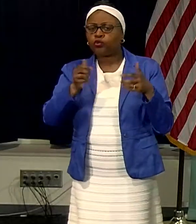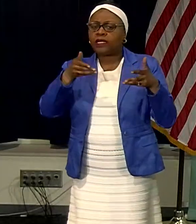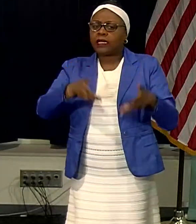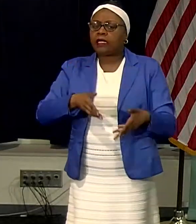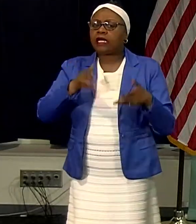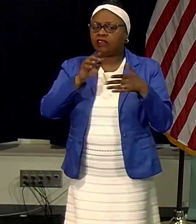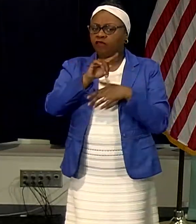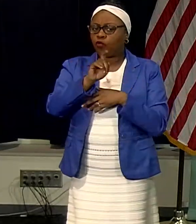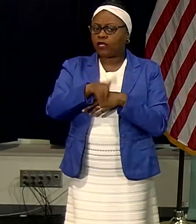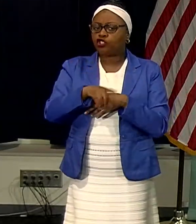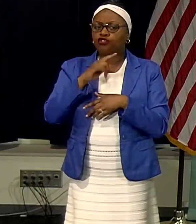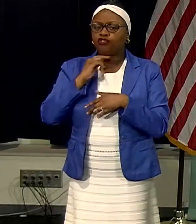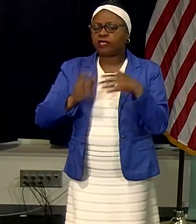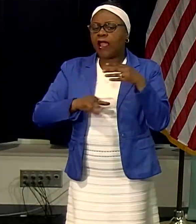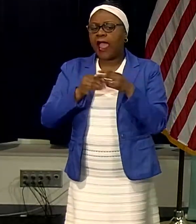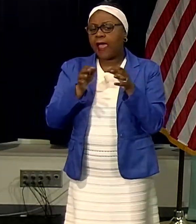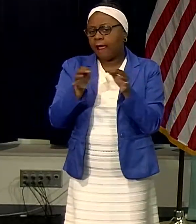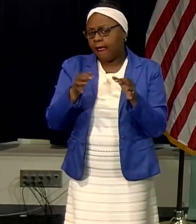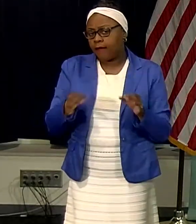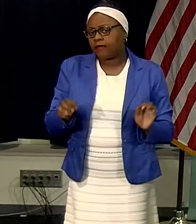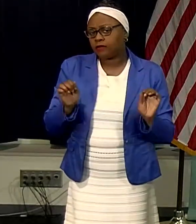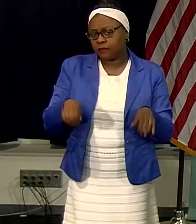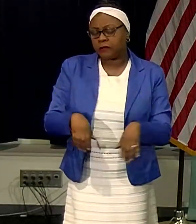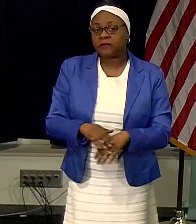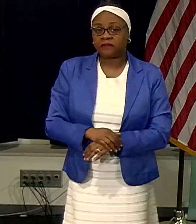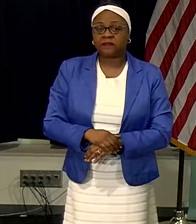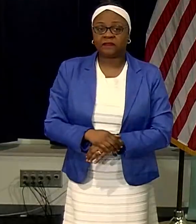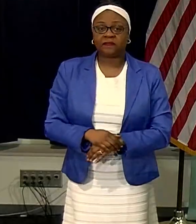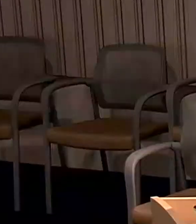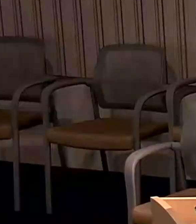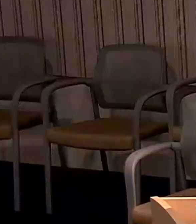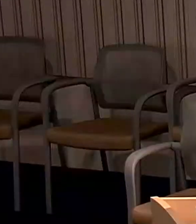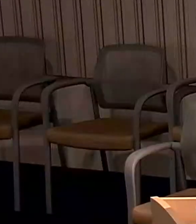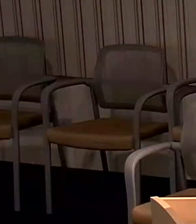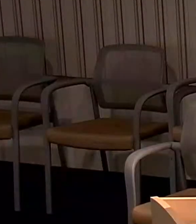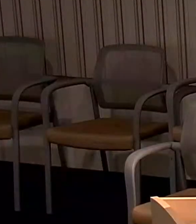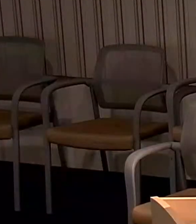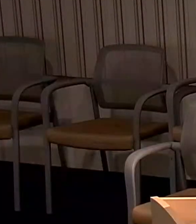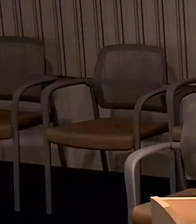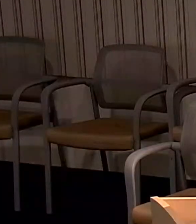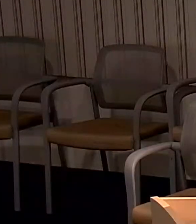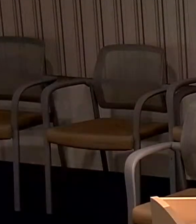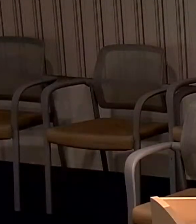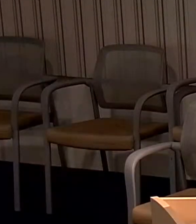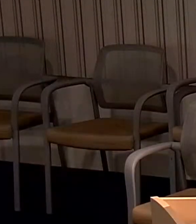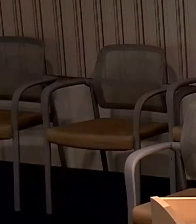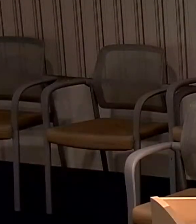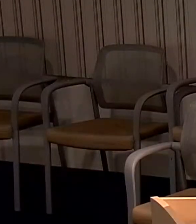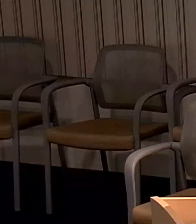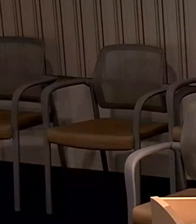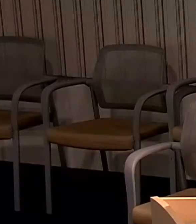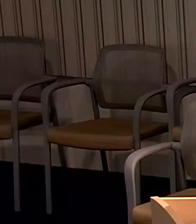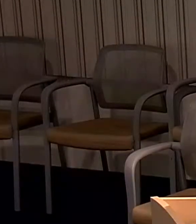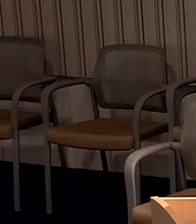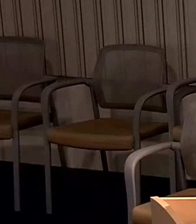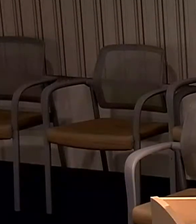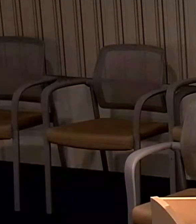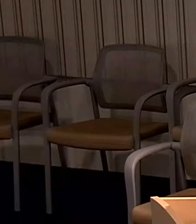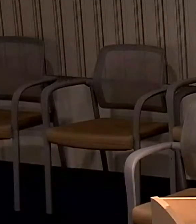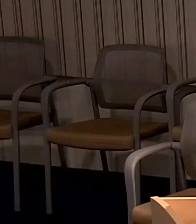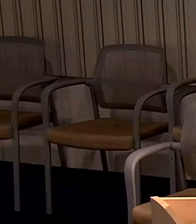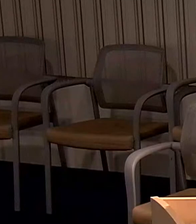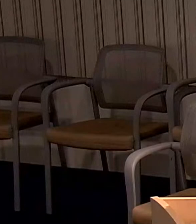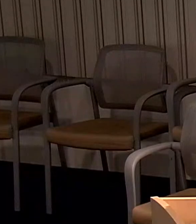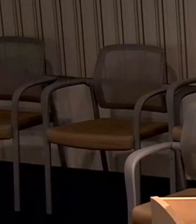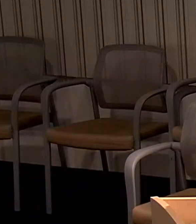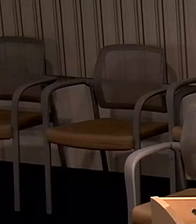the captions of our pictures or whatnot. Okay, right before we wrap up, one more question. Is it okay to put up plexiglass to